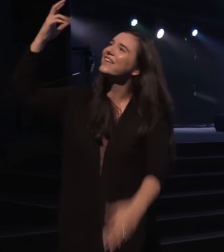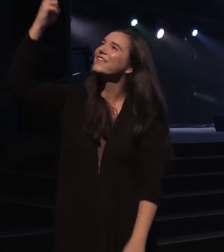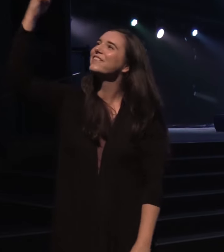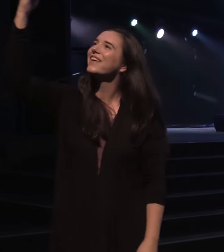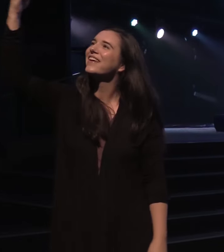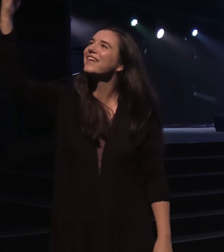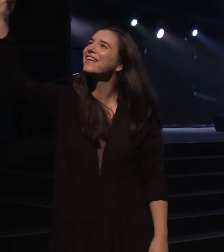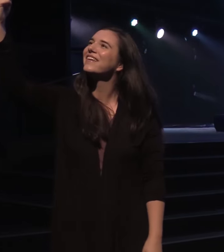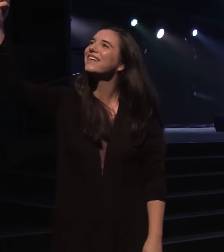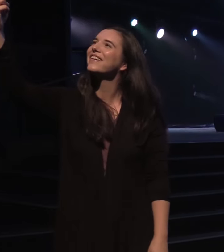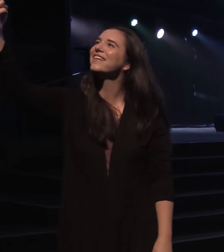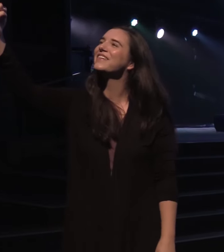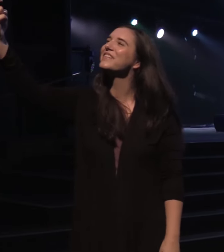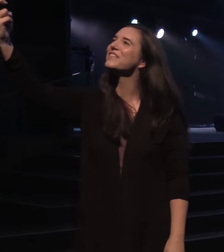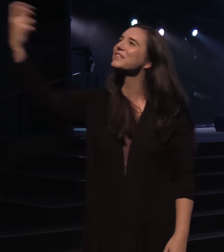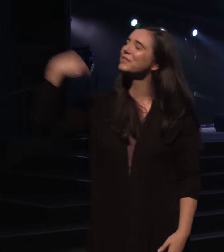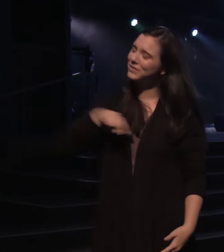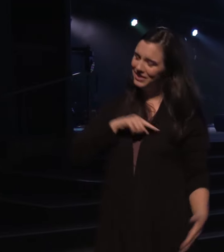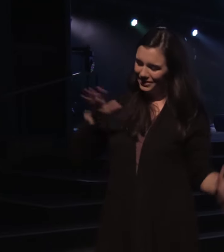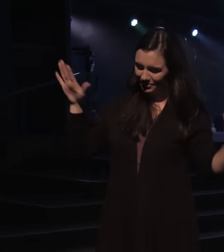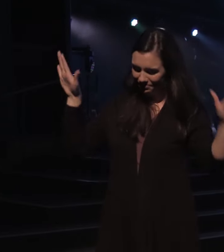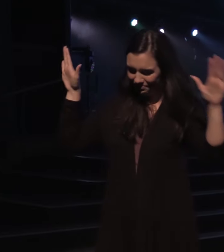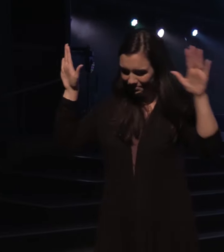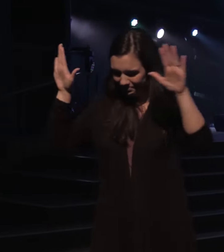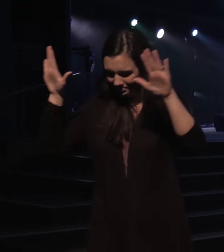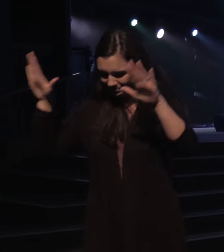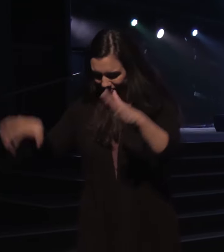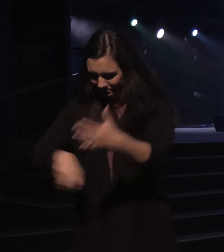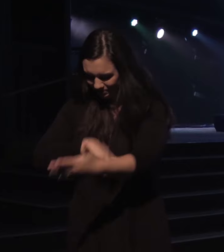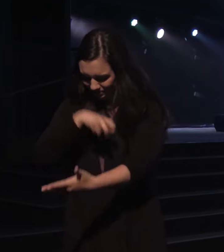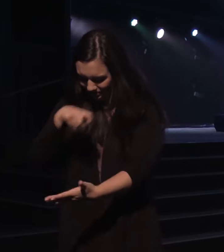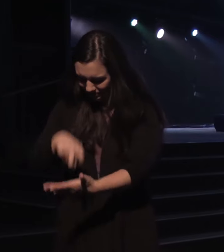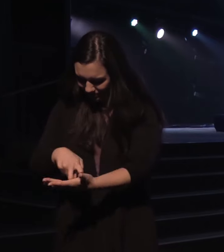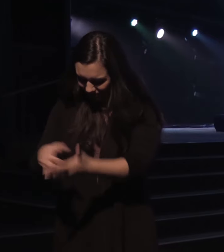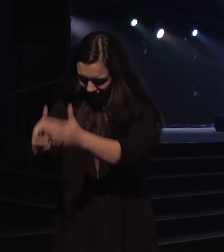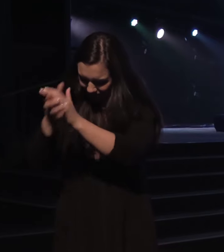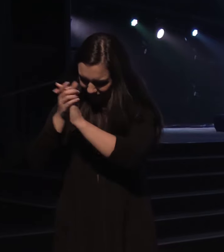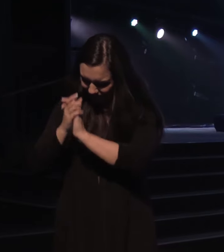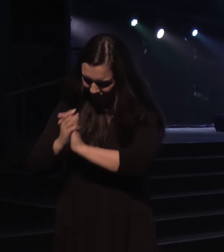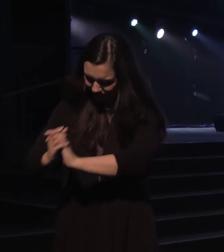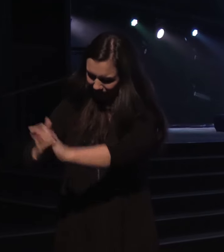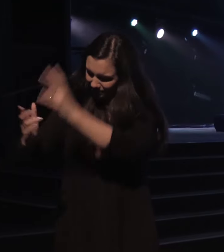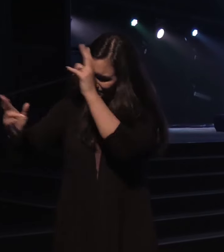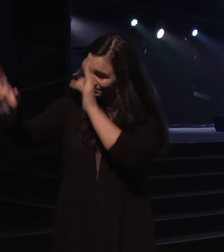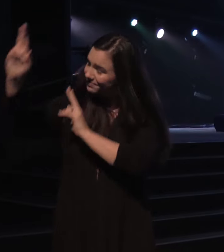We bow in reverence.